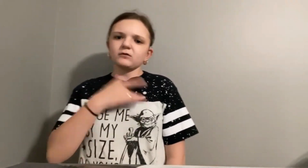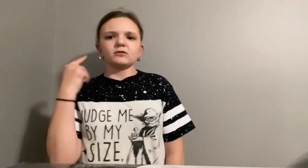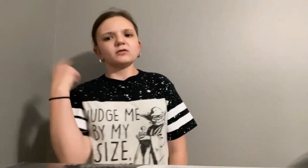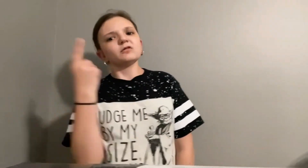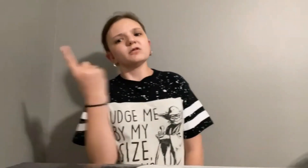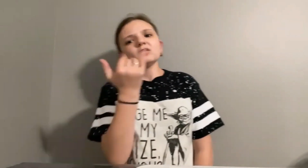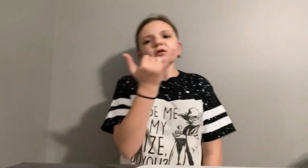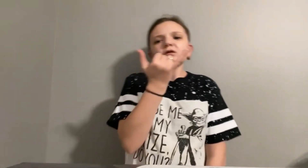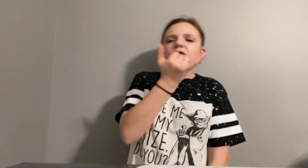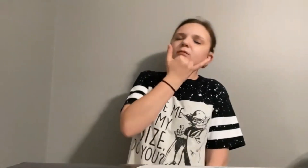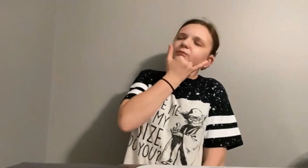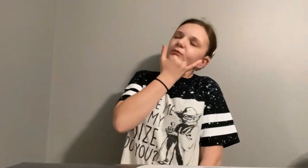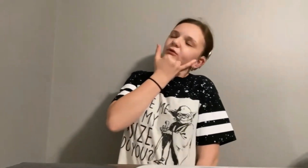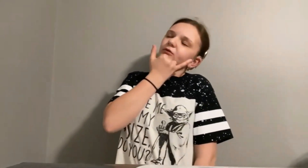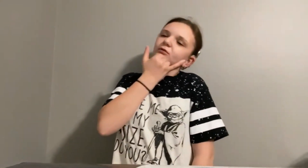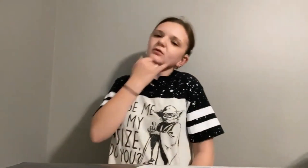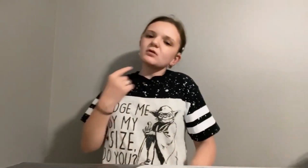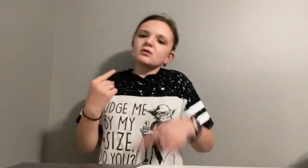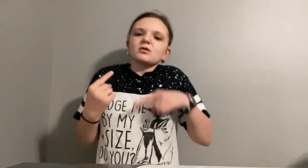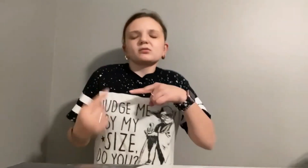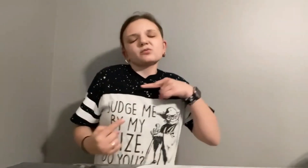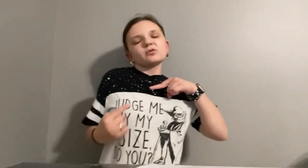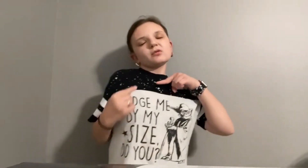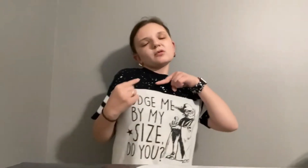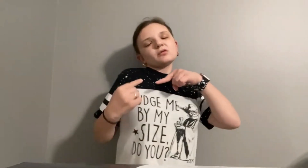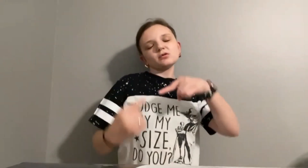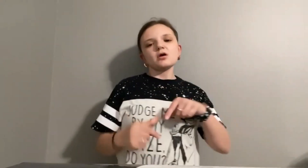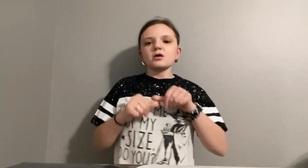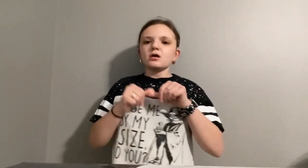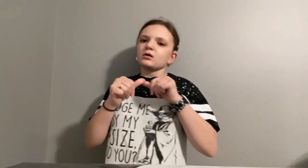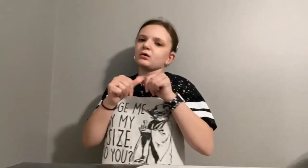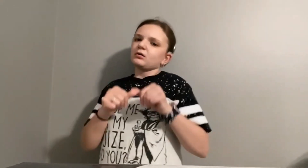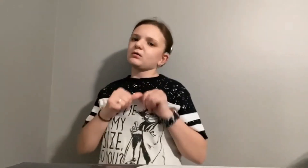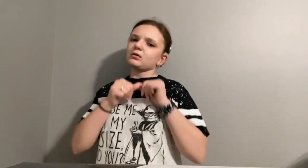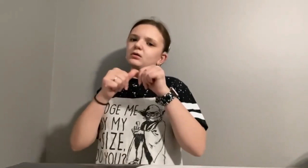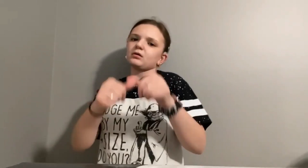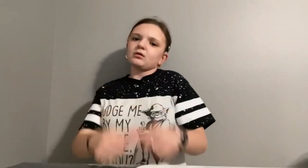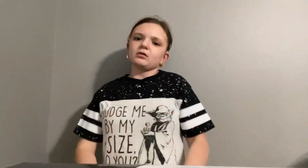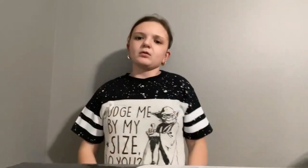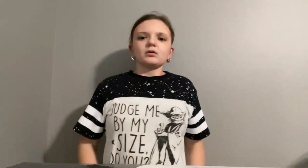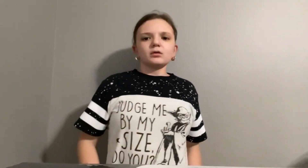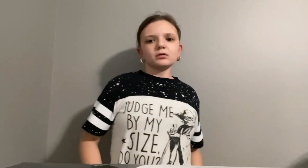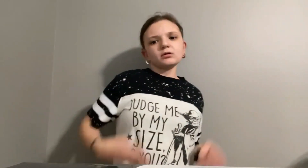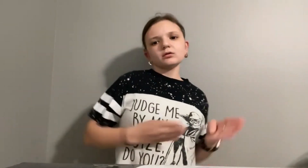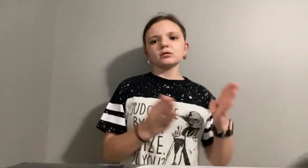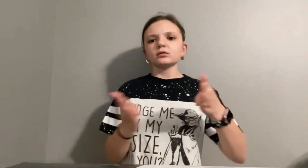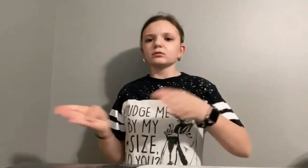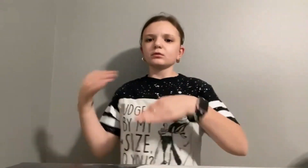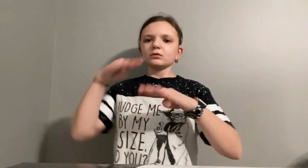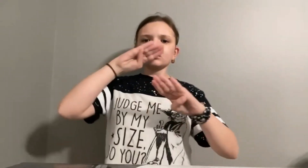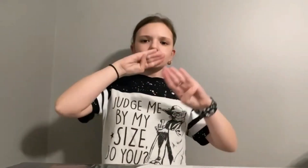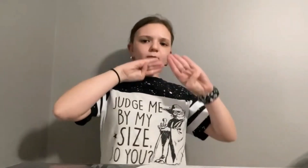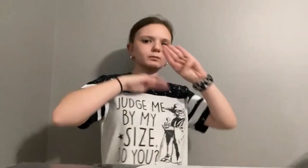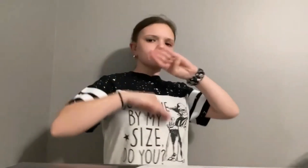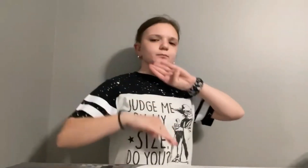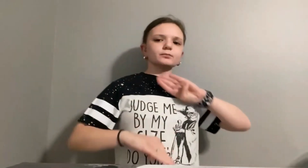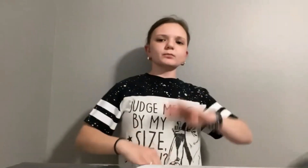love. You know the situation can't be right, and all you ever do is fight. But there's a reason.